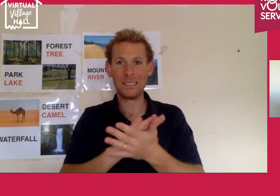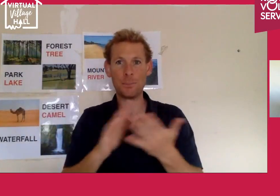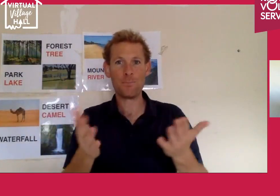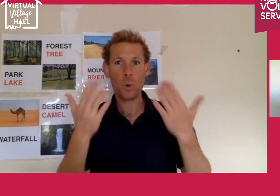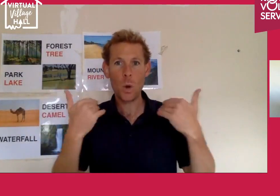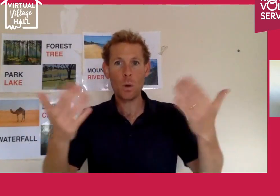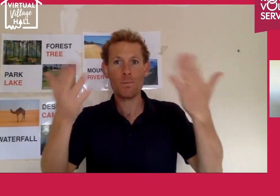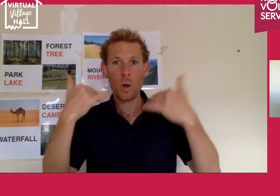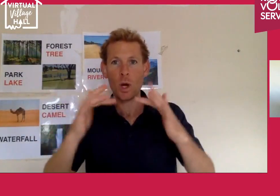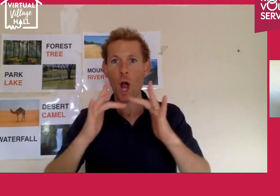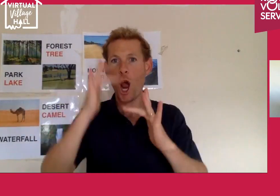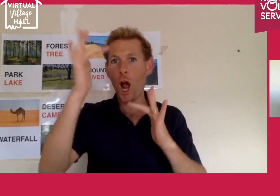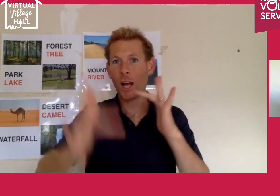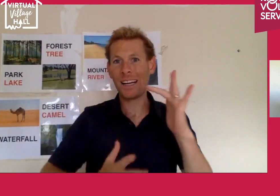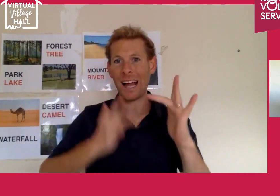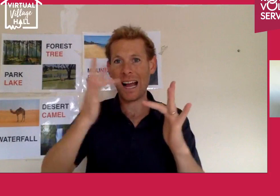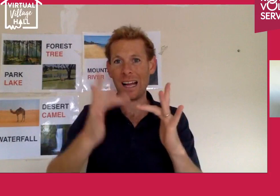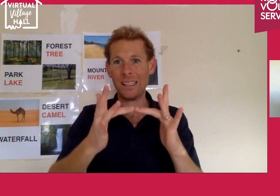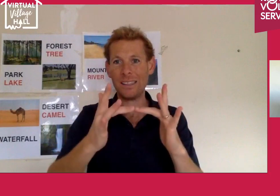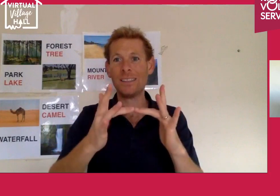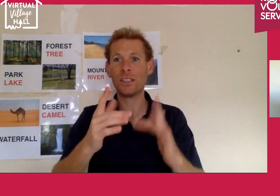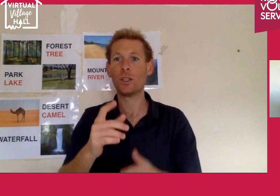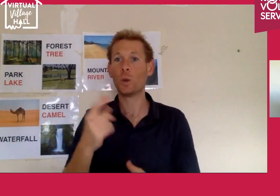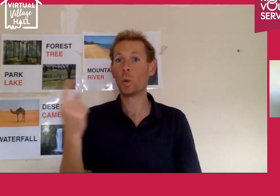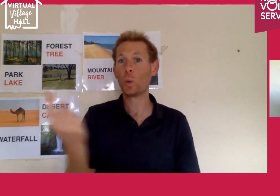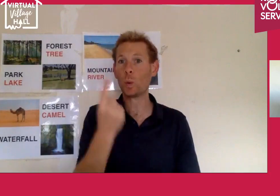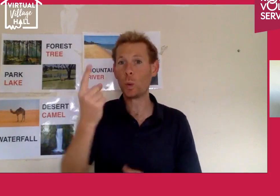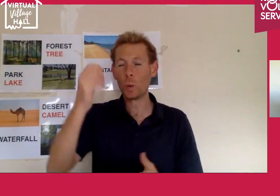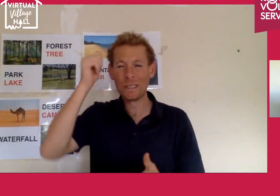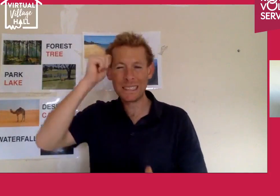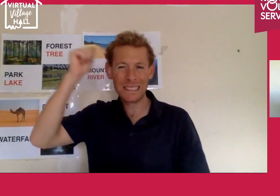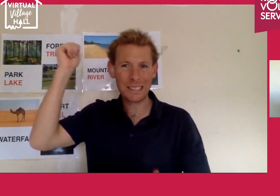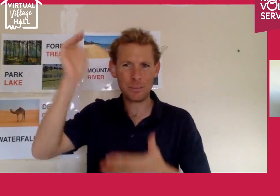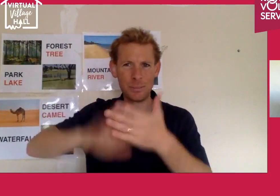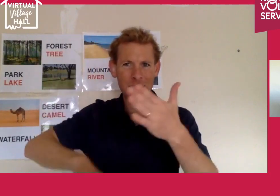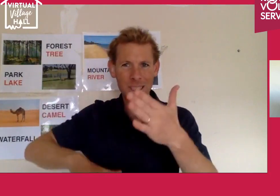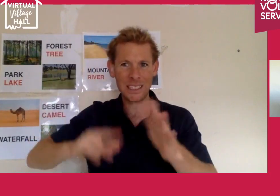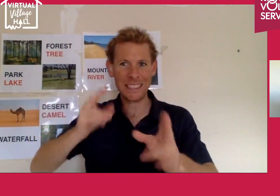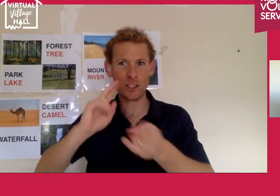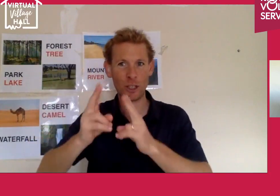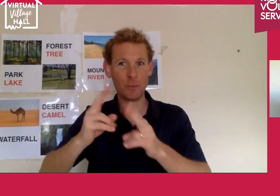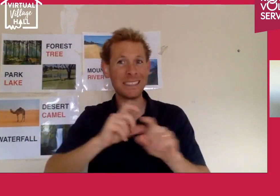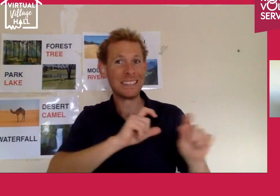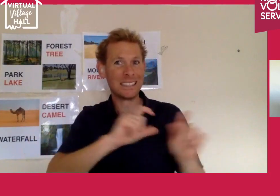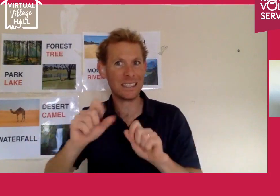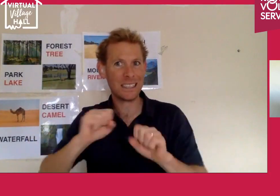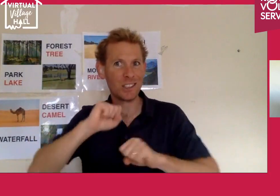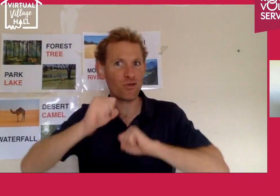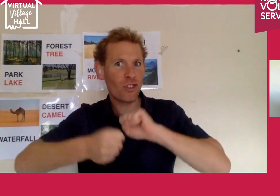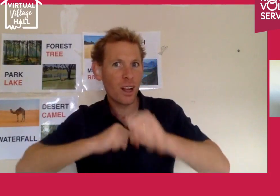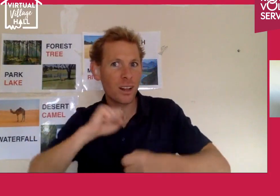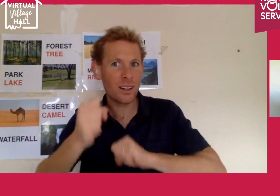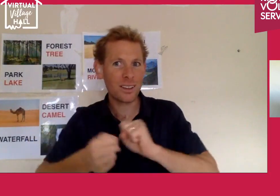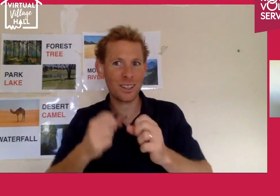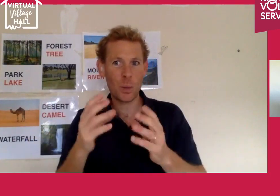But because of the pandemic and the coronavirus, a lot of interpreters have been working online, and they